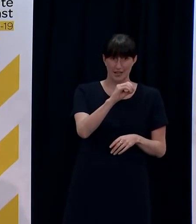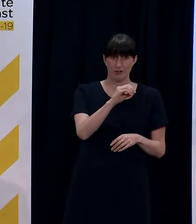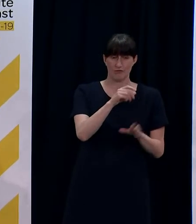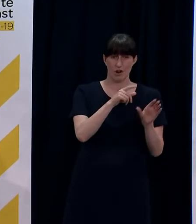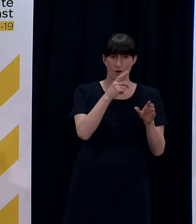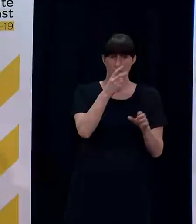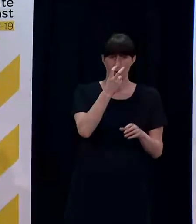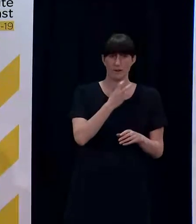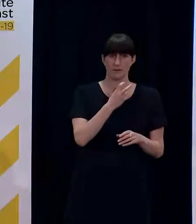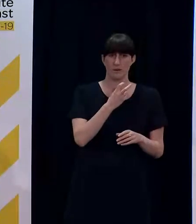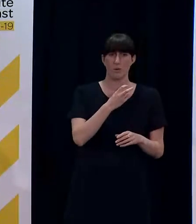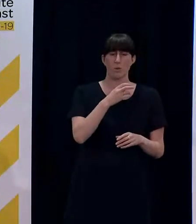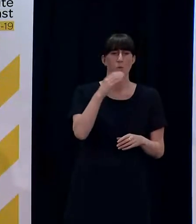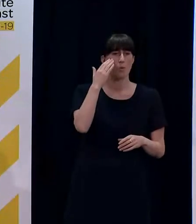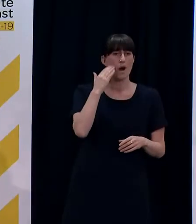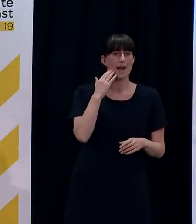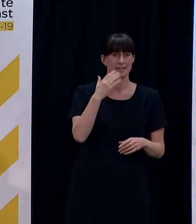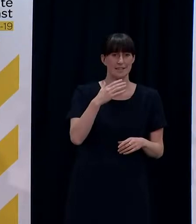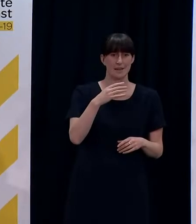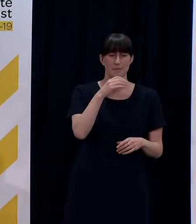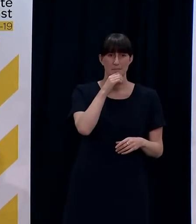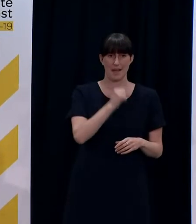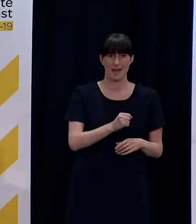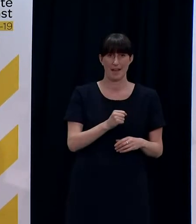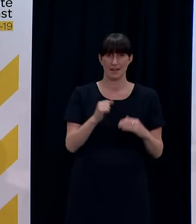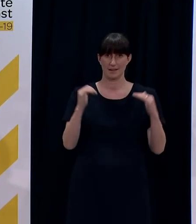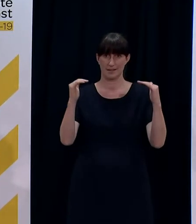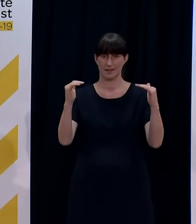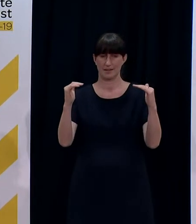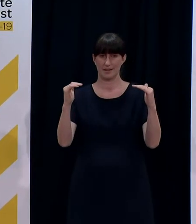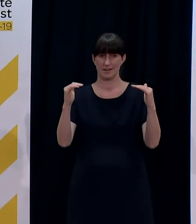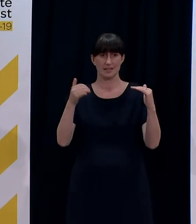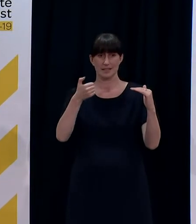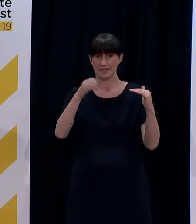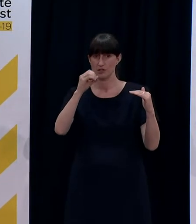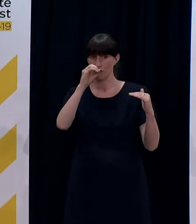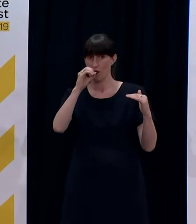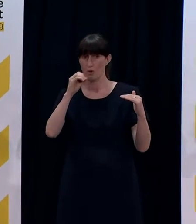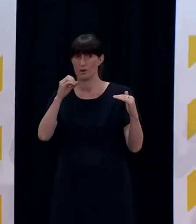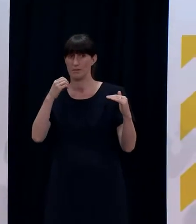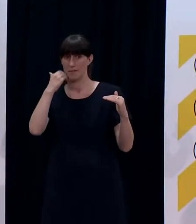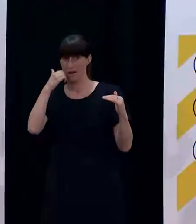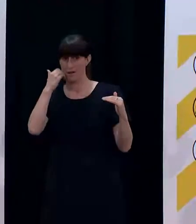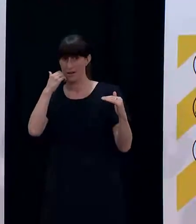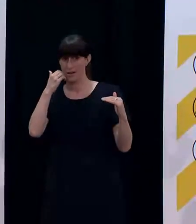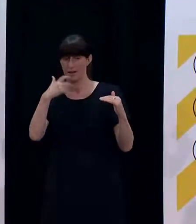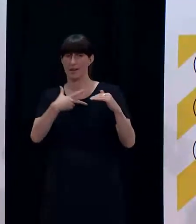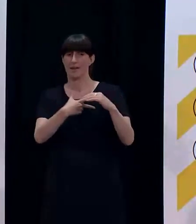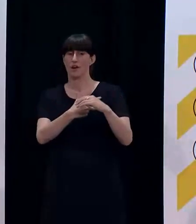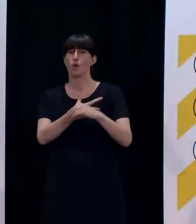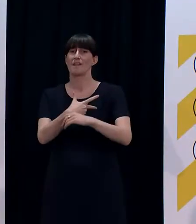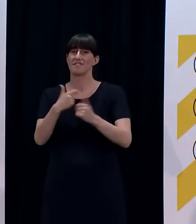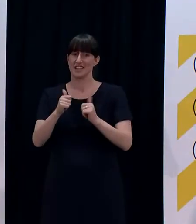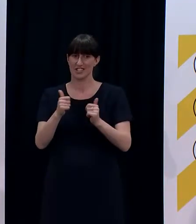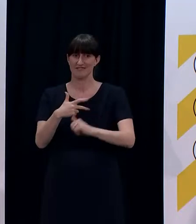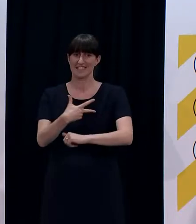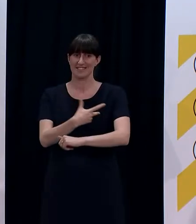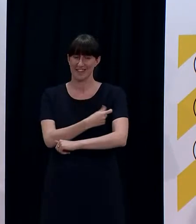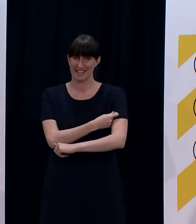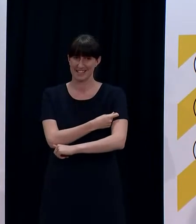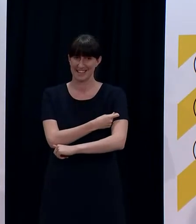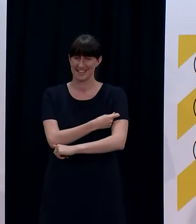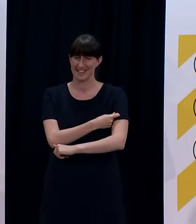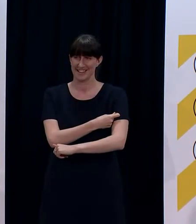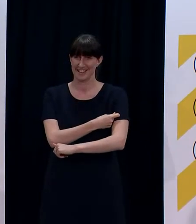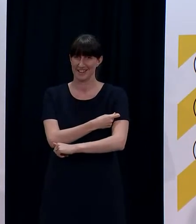doesn't seem to be risk-based when you look at Māori in Pacifica. It just seems to be risk-based when you look at white people. Well, that was the advice that we received